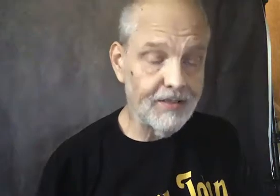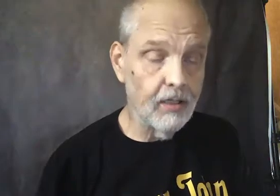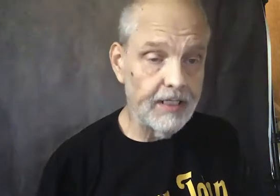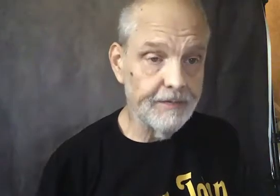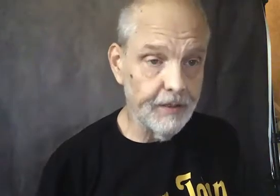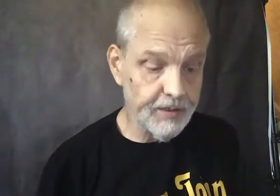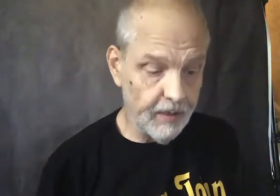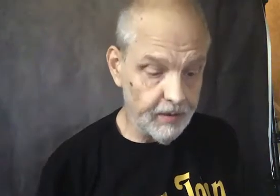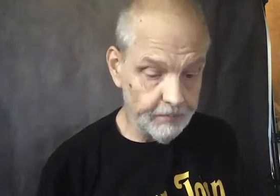lexicalized finger spelling.